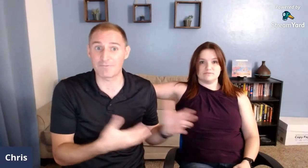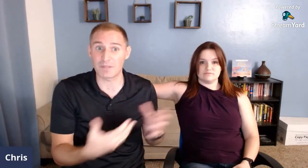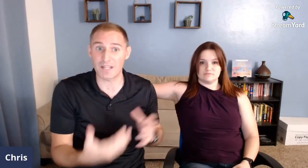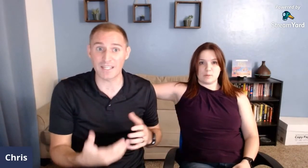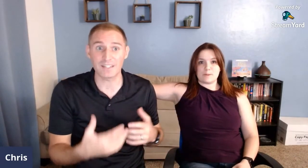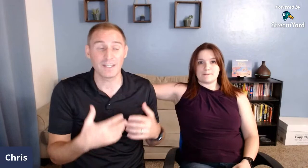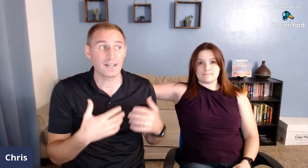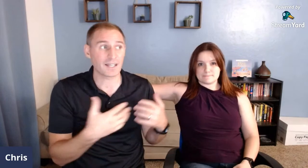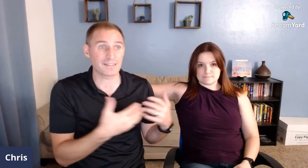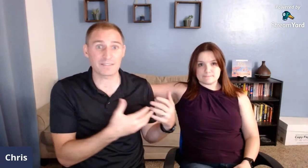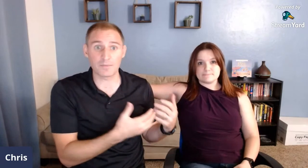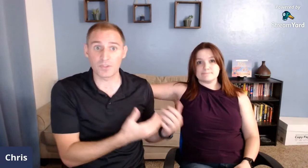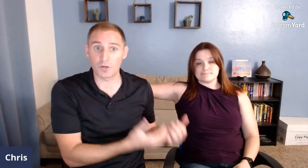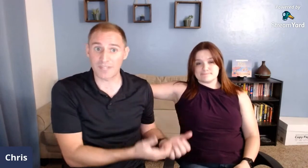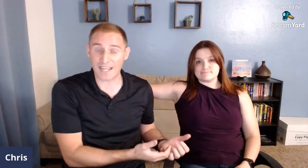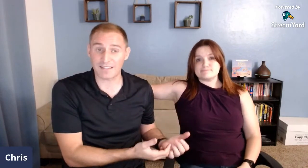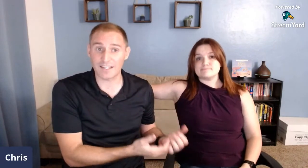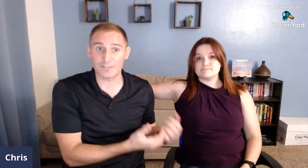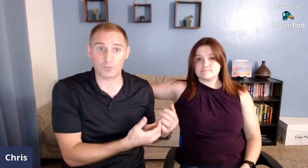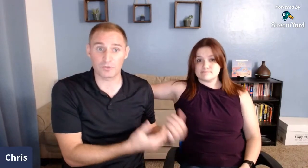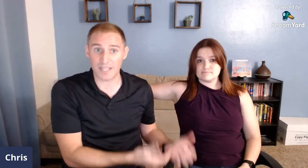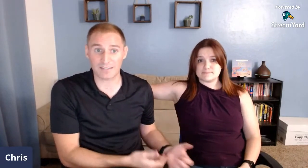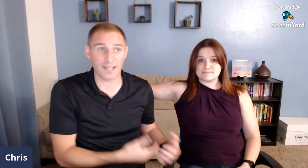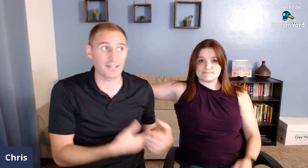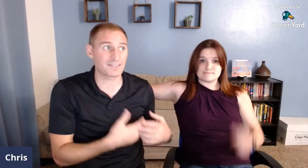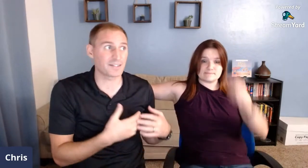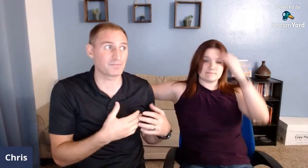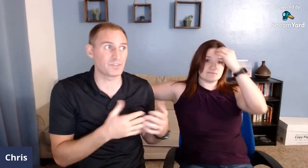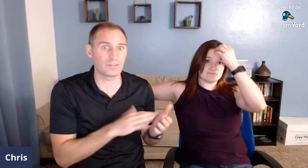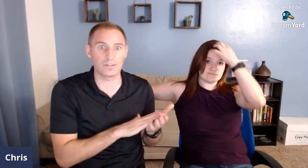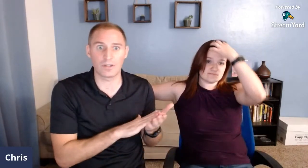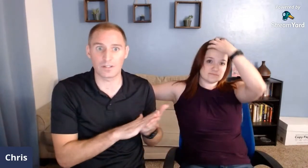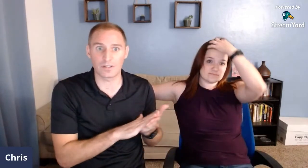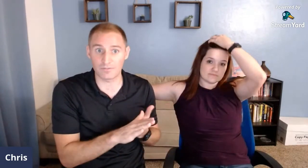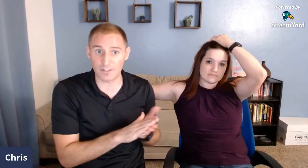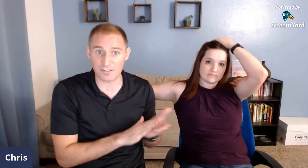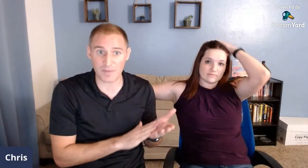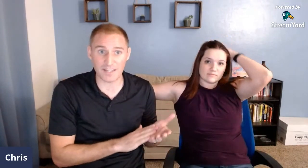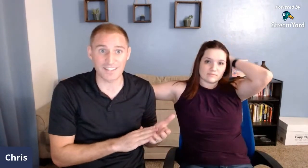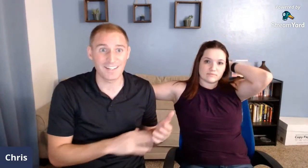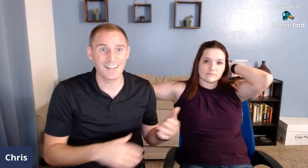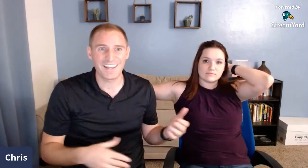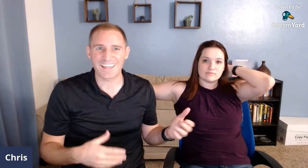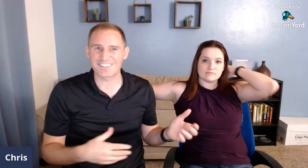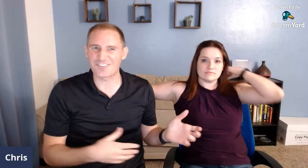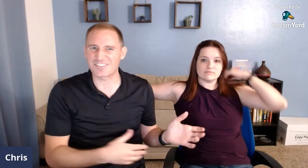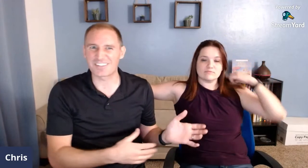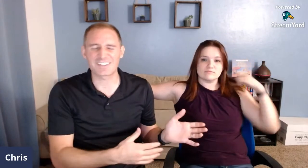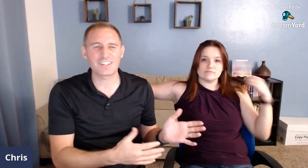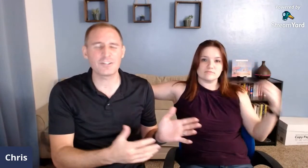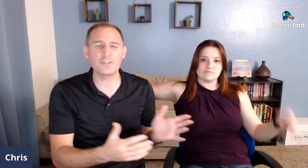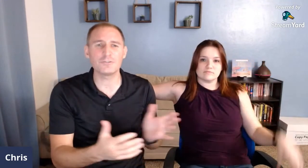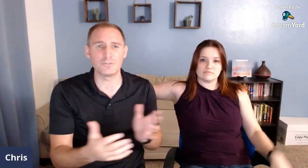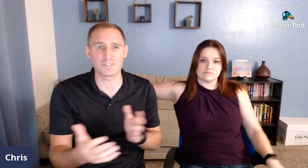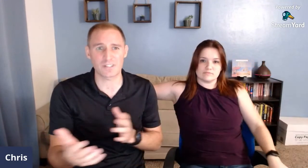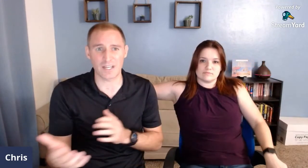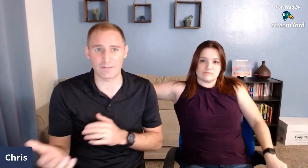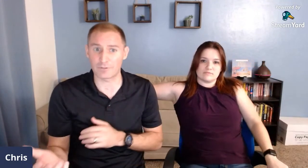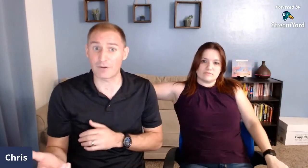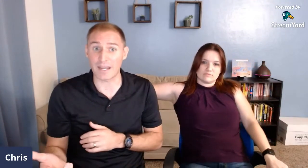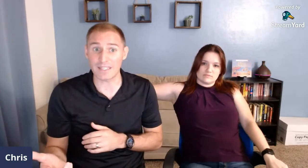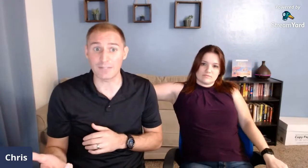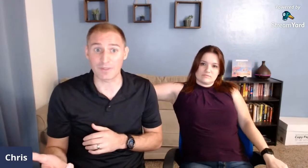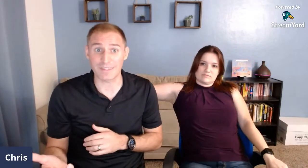are deaf blind. Some know tactile, pro-tactile. Some do fingerspelling. And so there's this